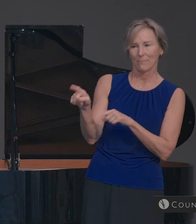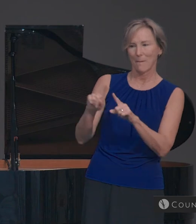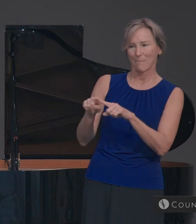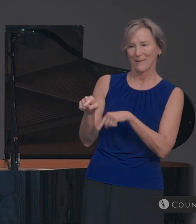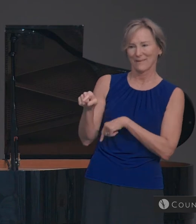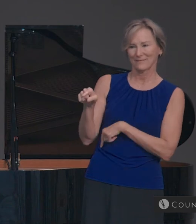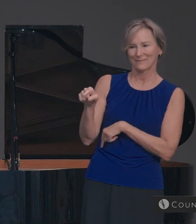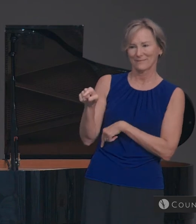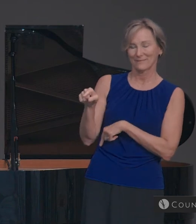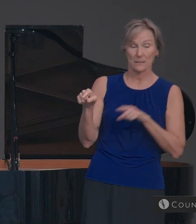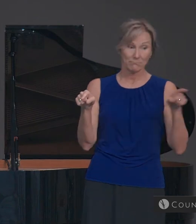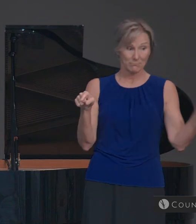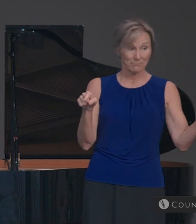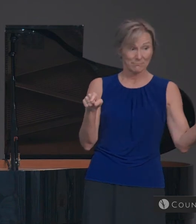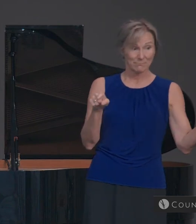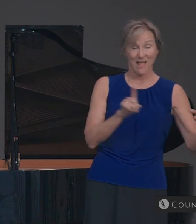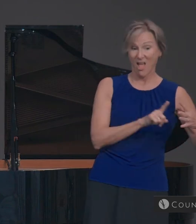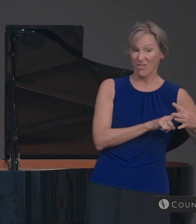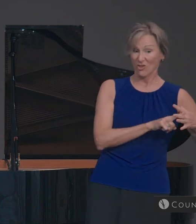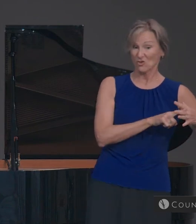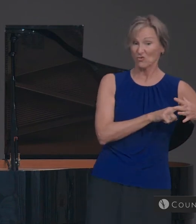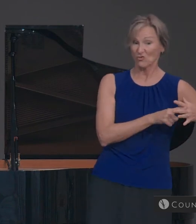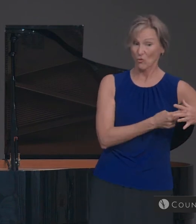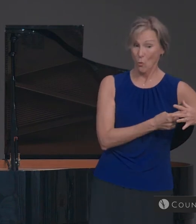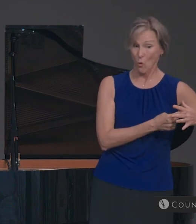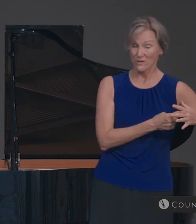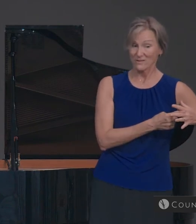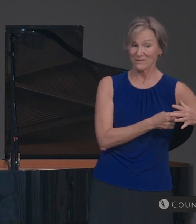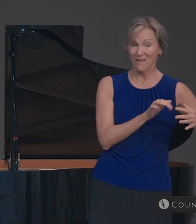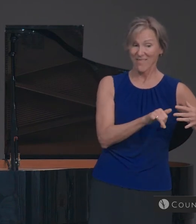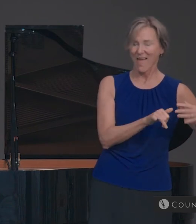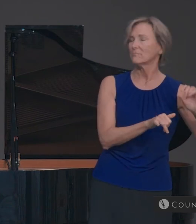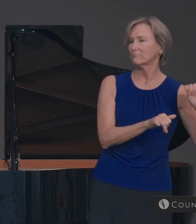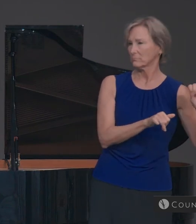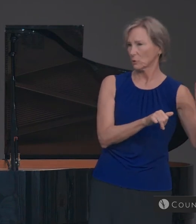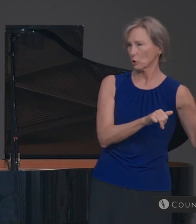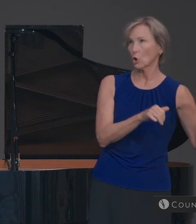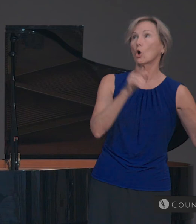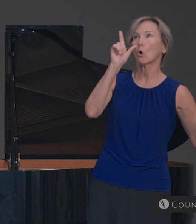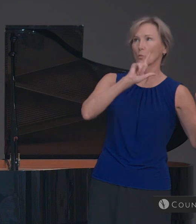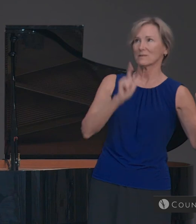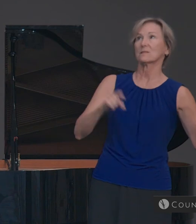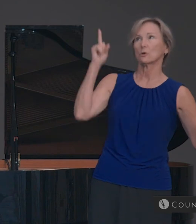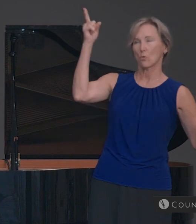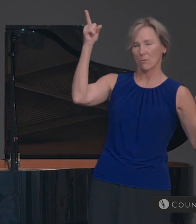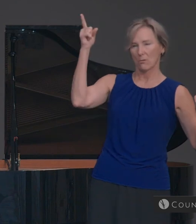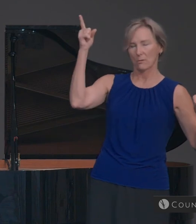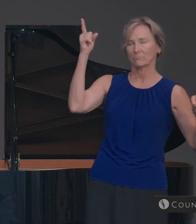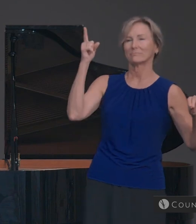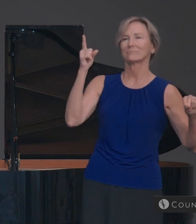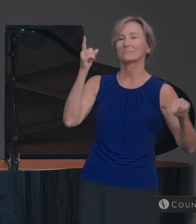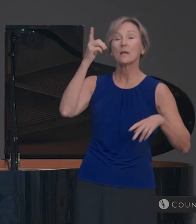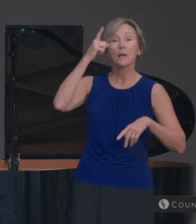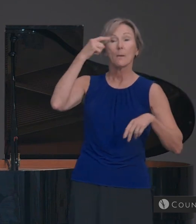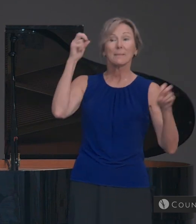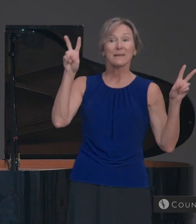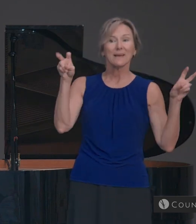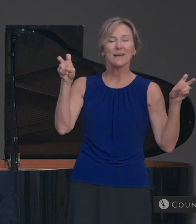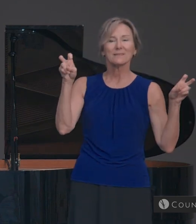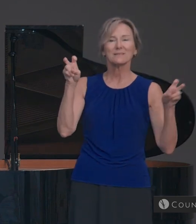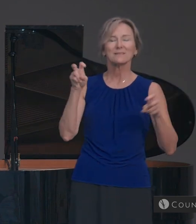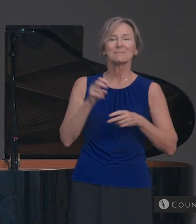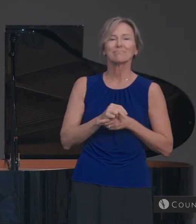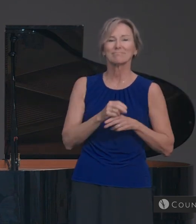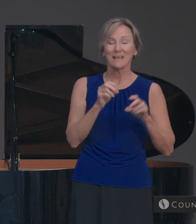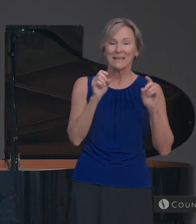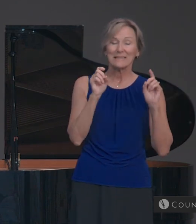the source. The source is the Lord. Read what he says. Read what he says. Because disaster has